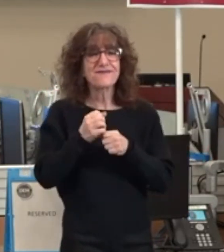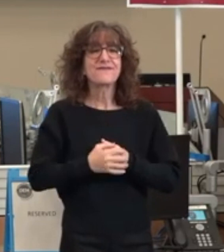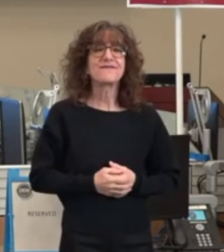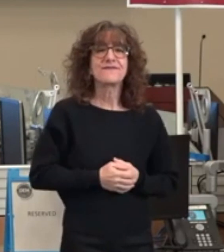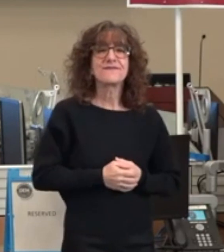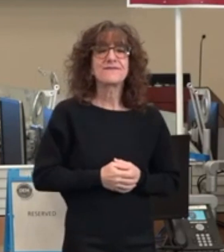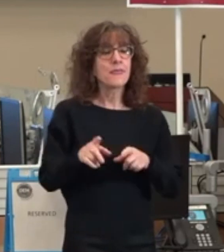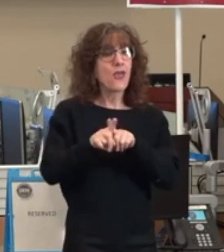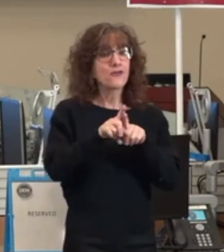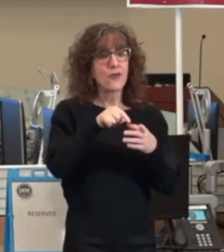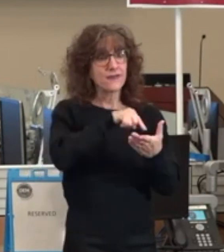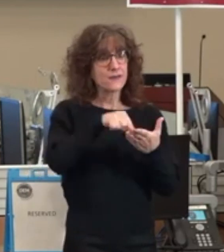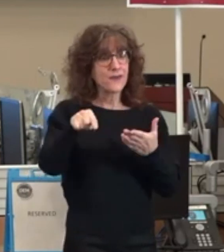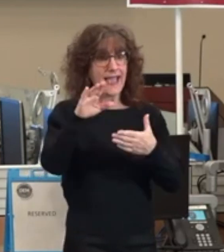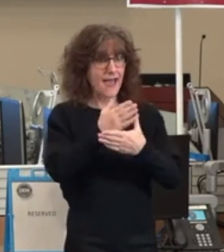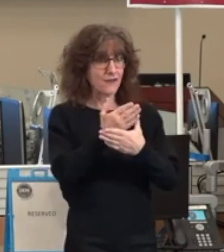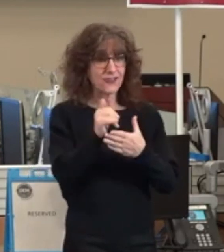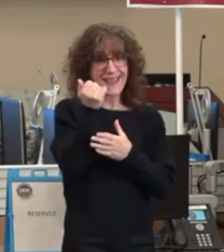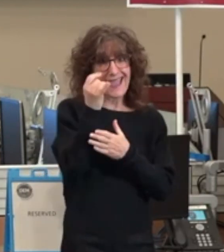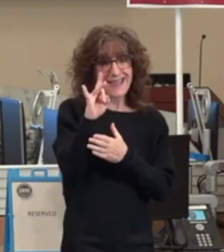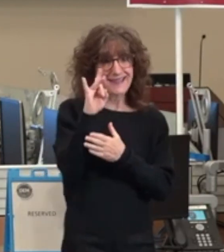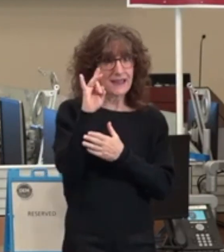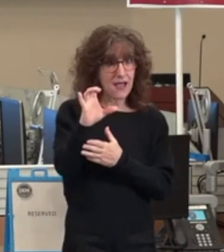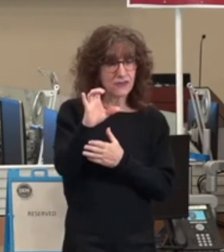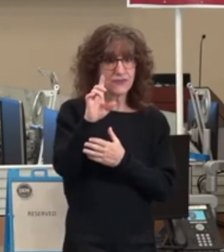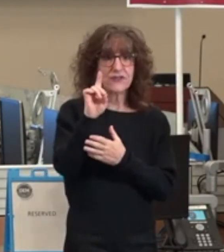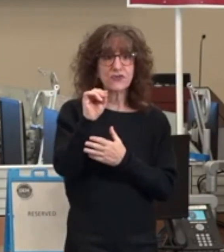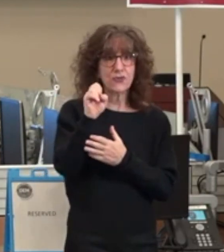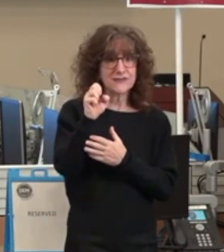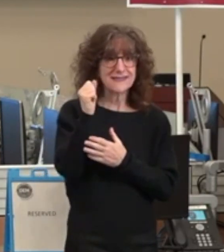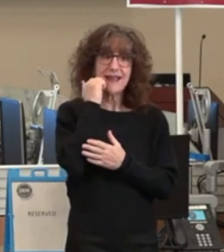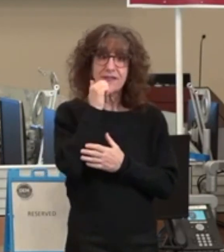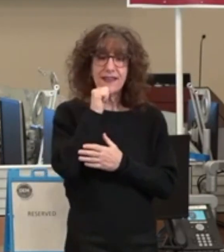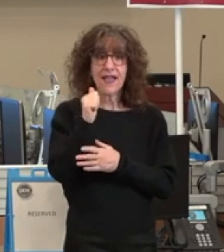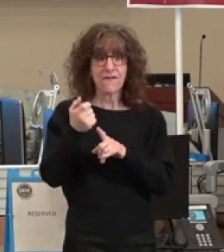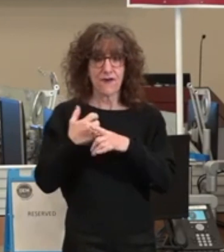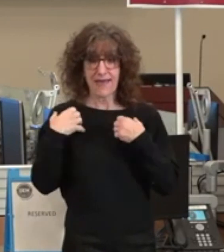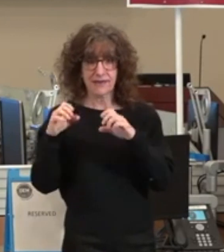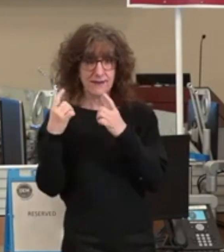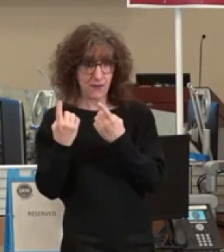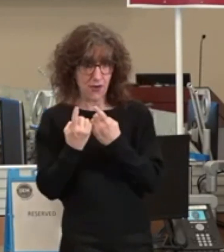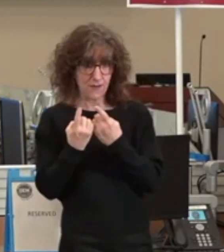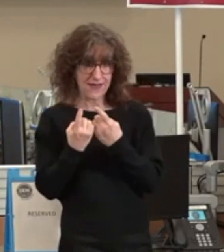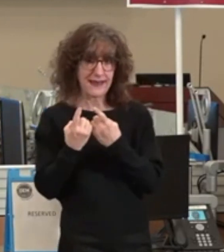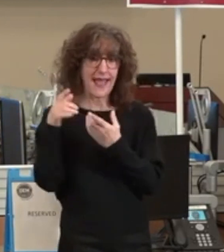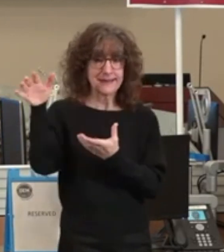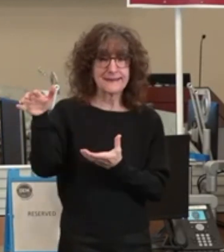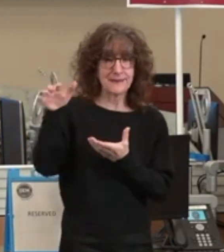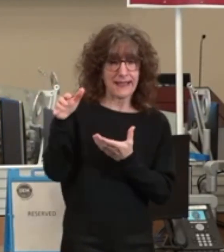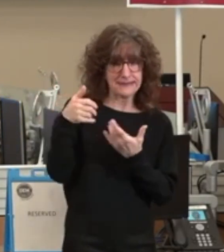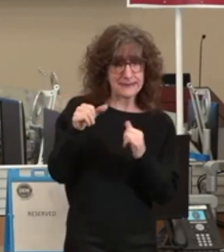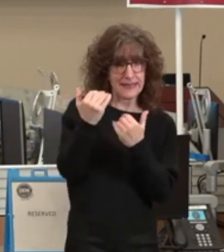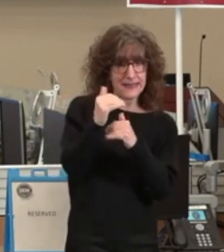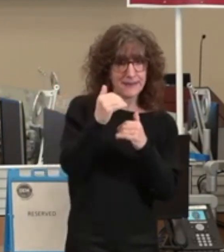county. Also, this week we are averaging 1,800 doses a day through our health department. And even though supply is still a